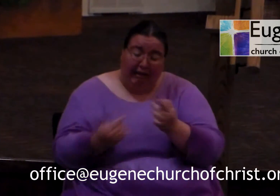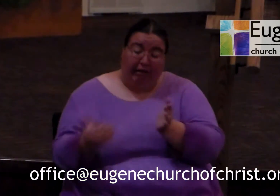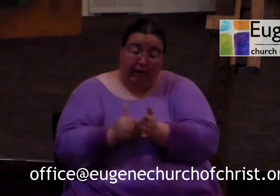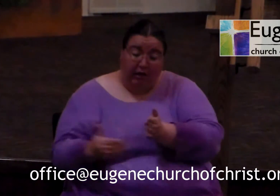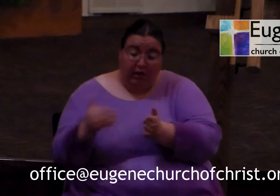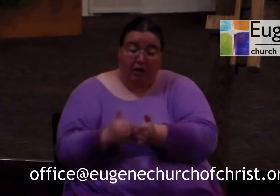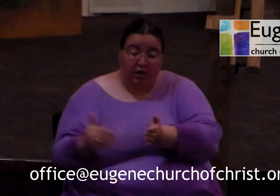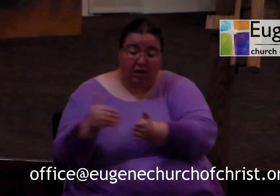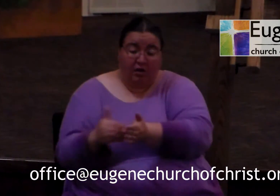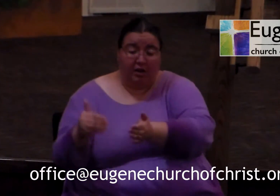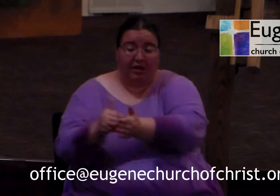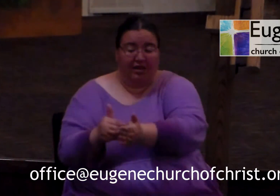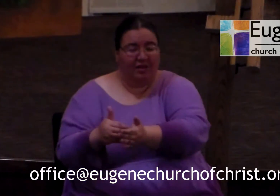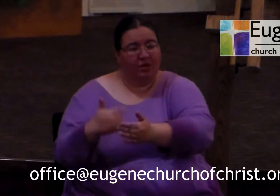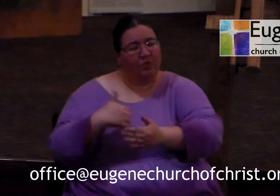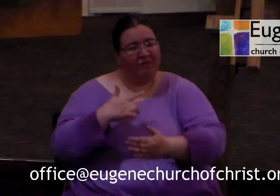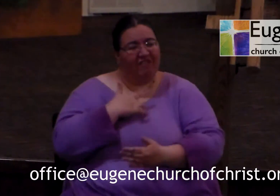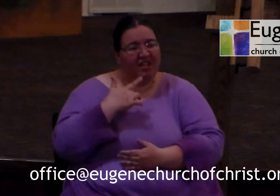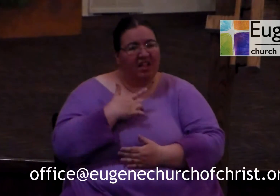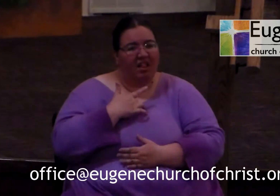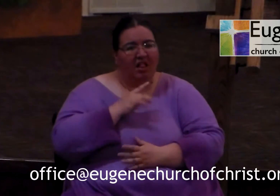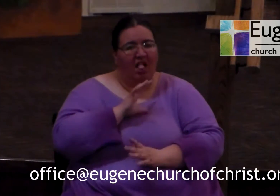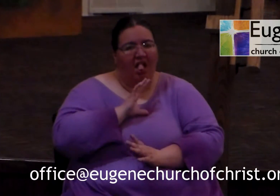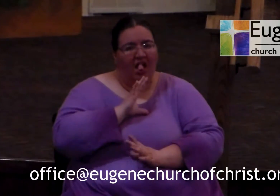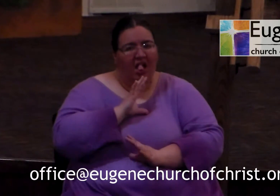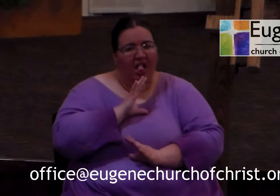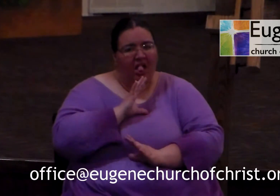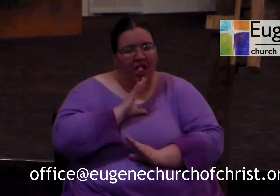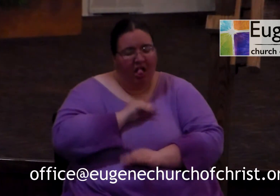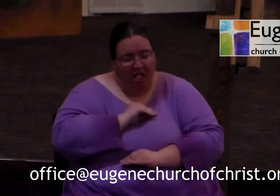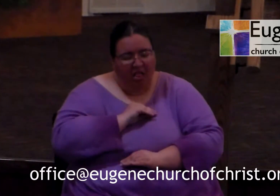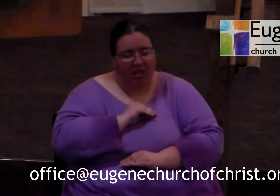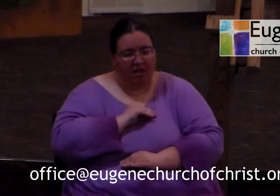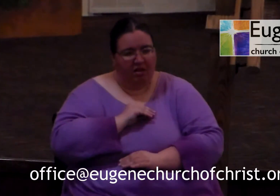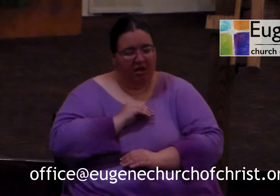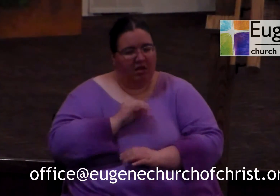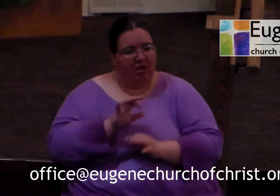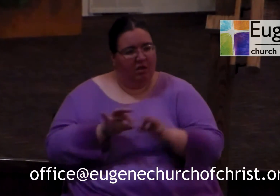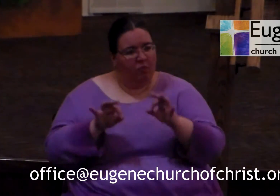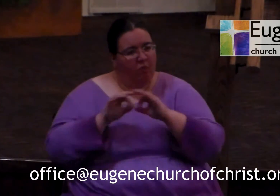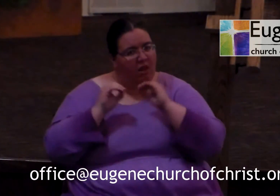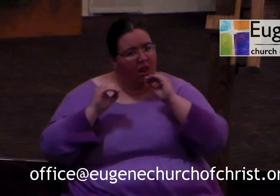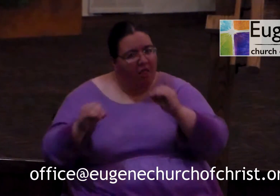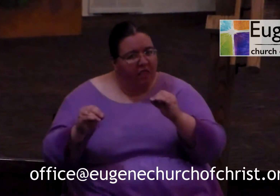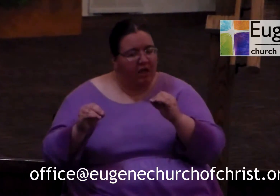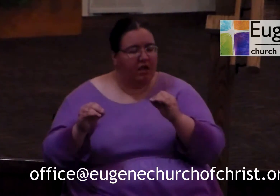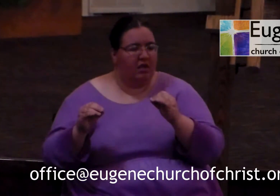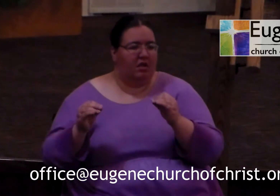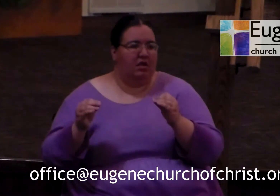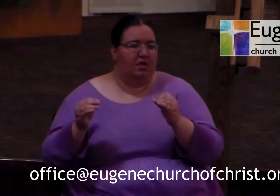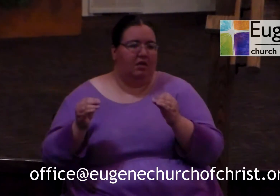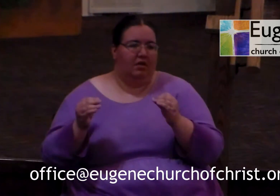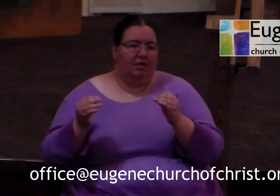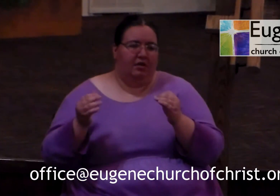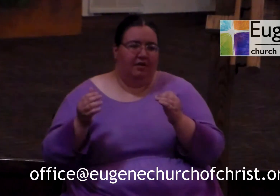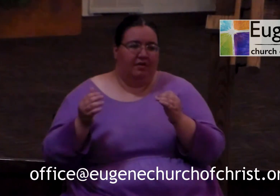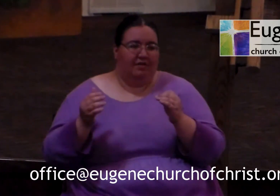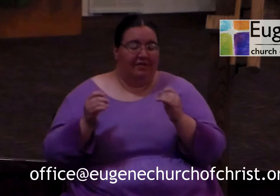ourselves feeling pretty worthless, pretty unworthy, pretty much like one who has denied or betrayed.